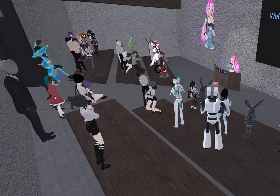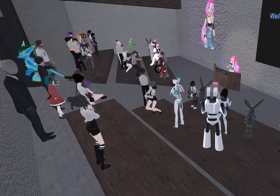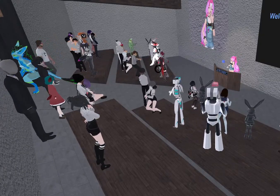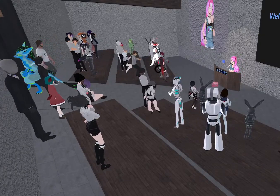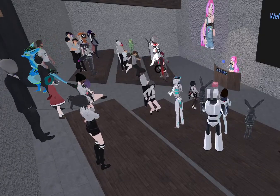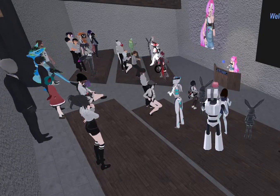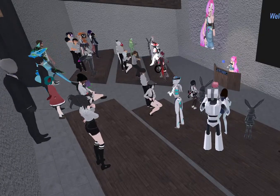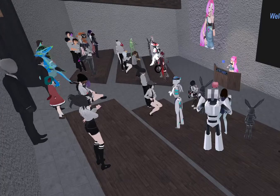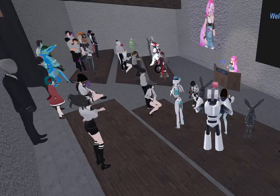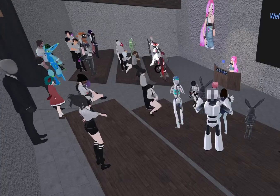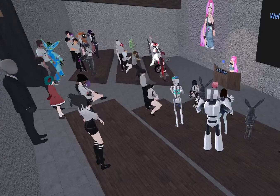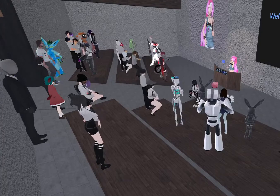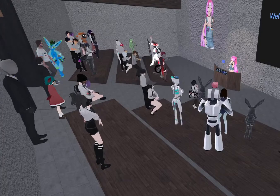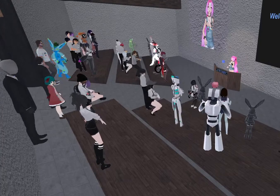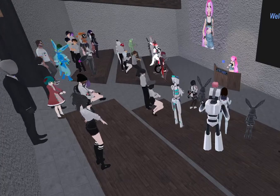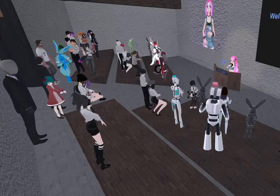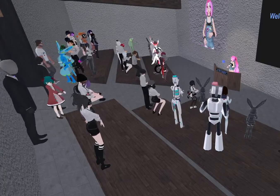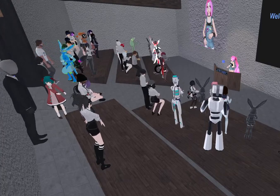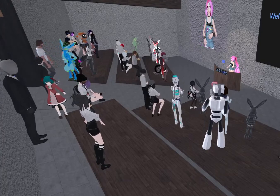I'll No. change avatar.